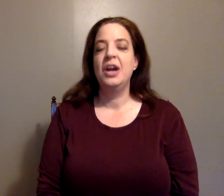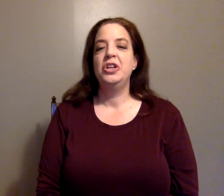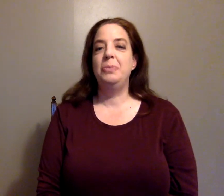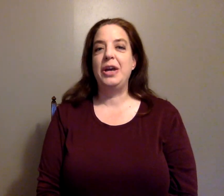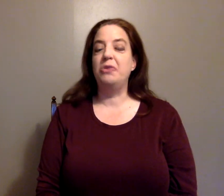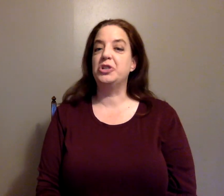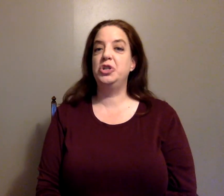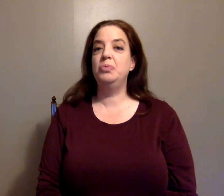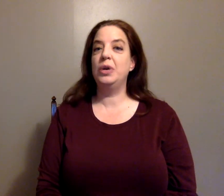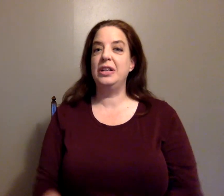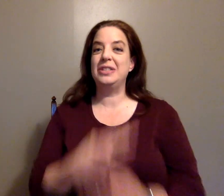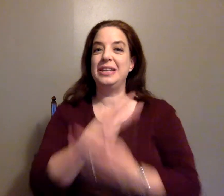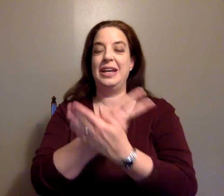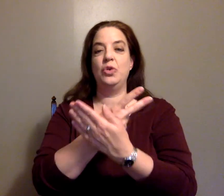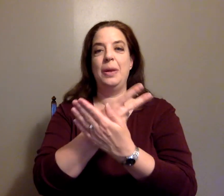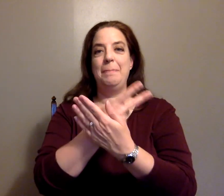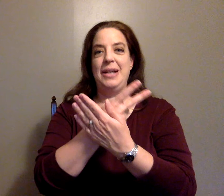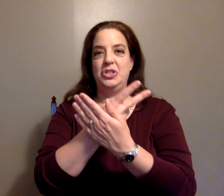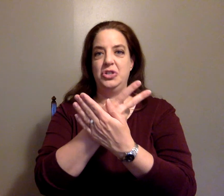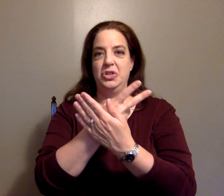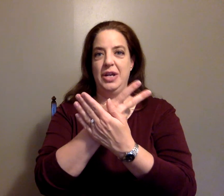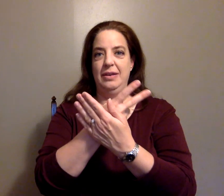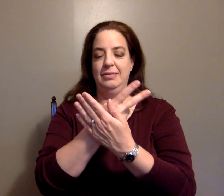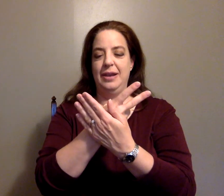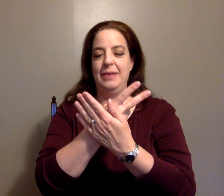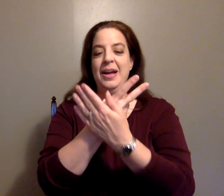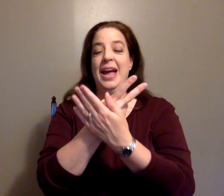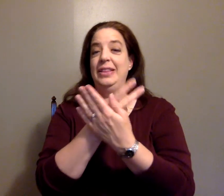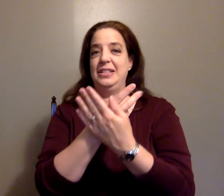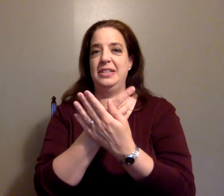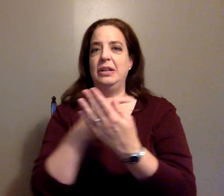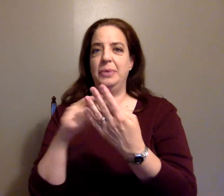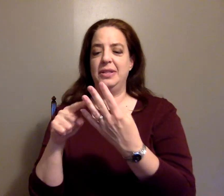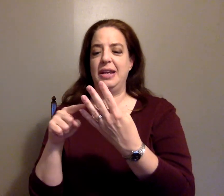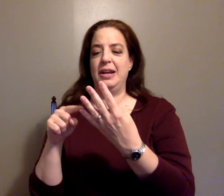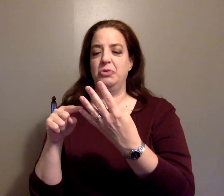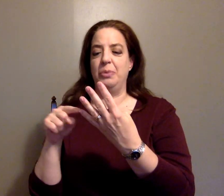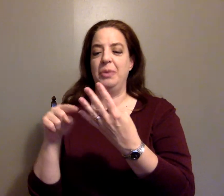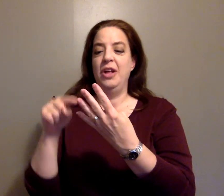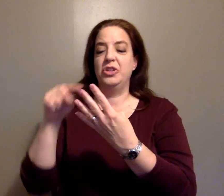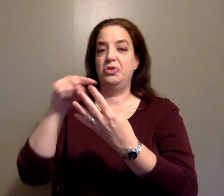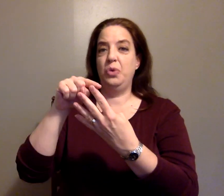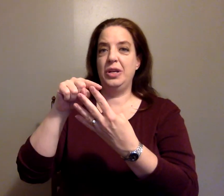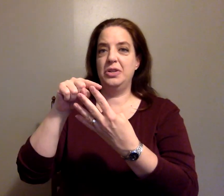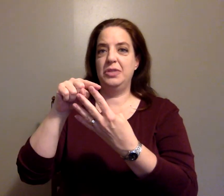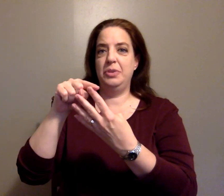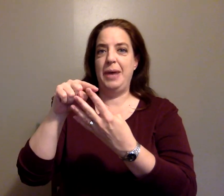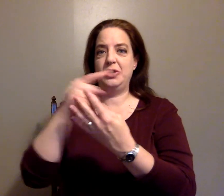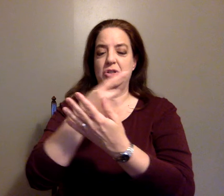you may go for 2 more years and get your master's degree, okay? And that's exactly where this sign comes from. There's 4 years of your bachelor's and